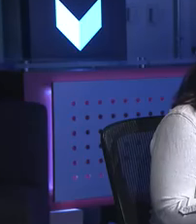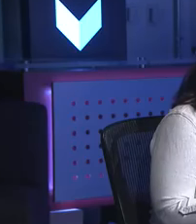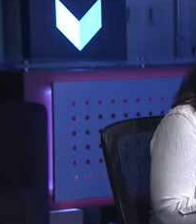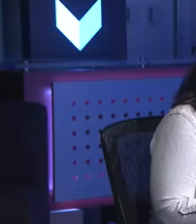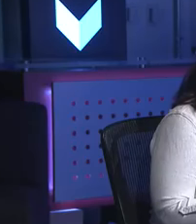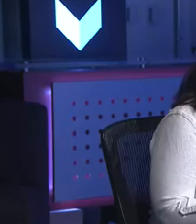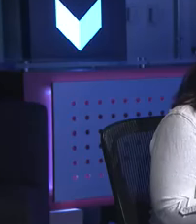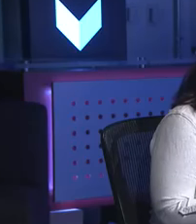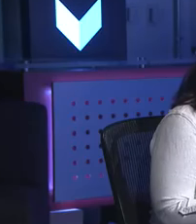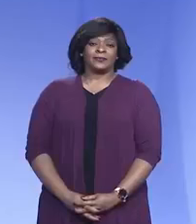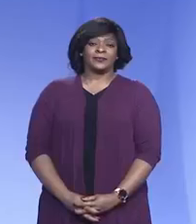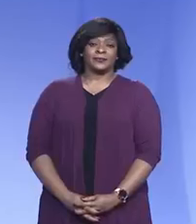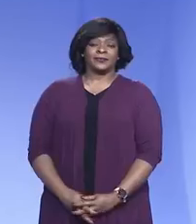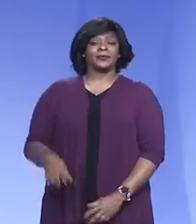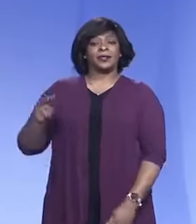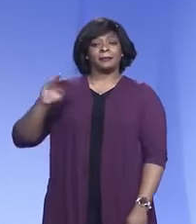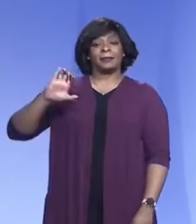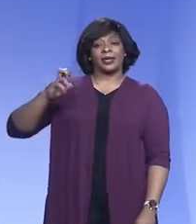Commercial Appeal.